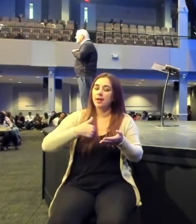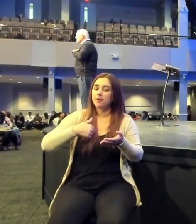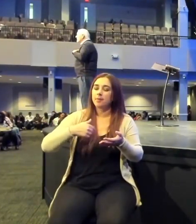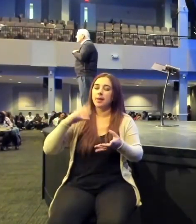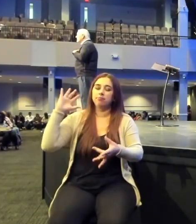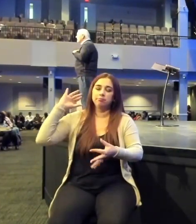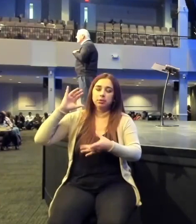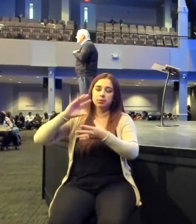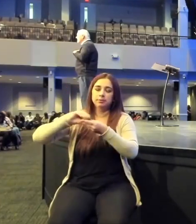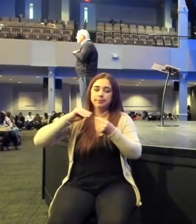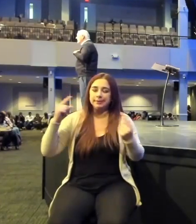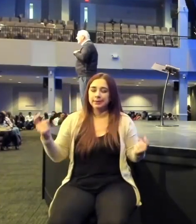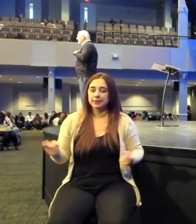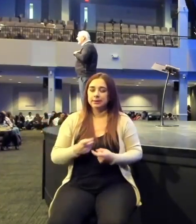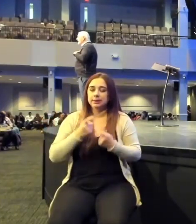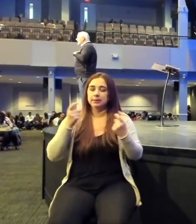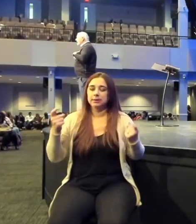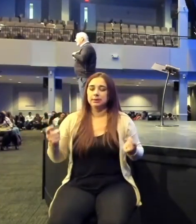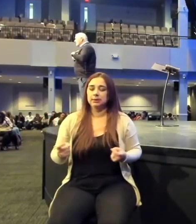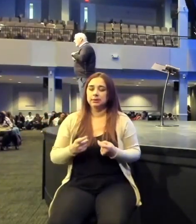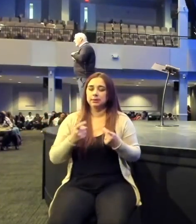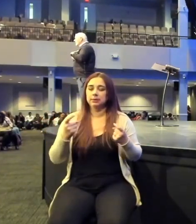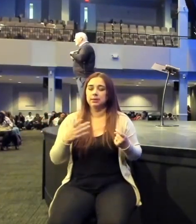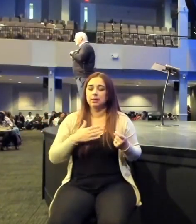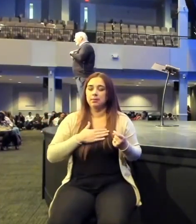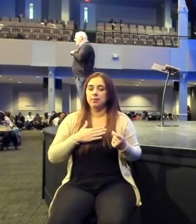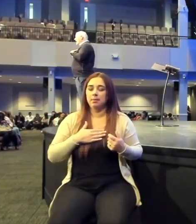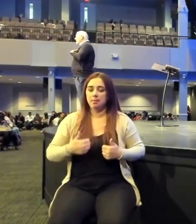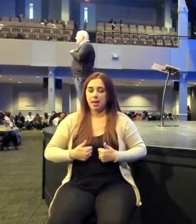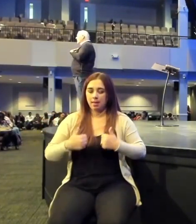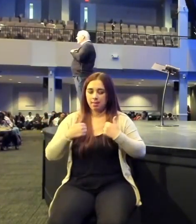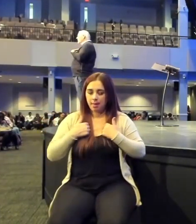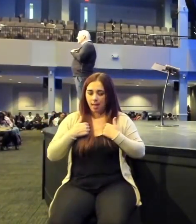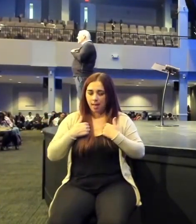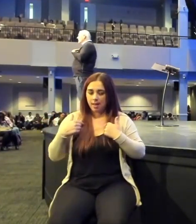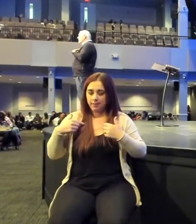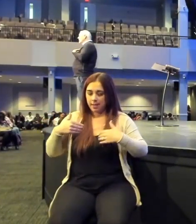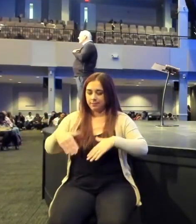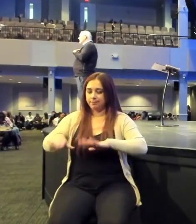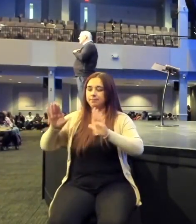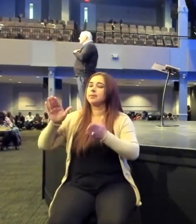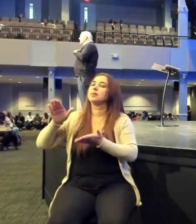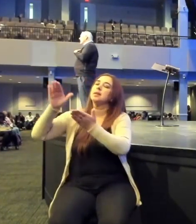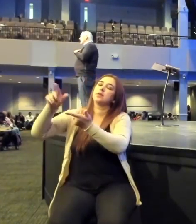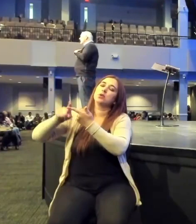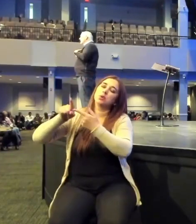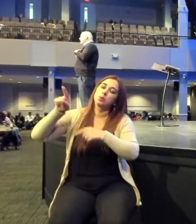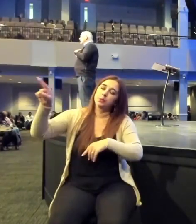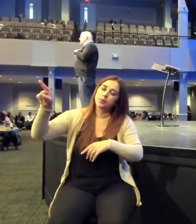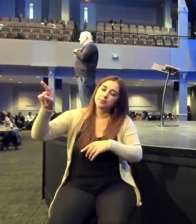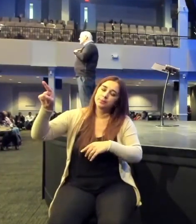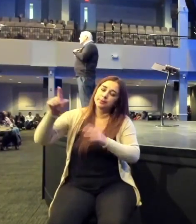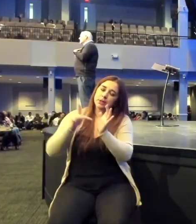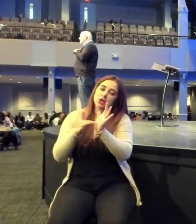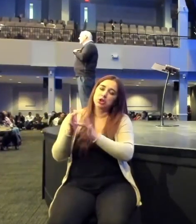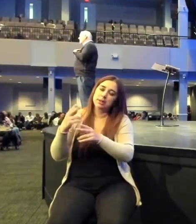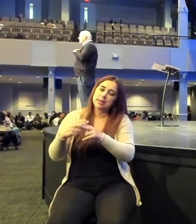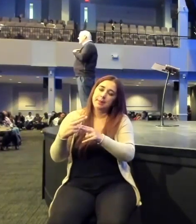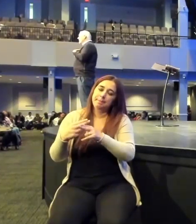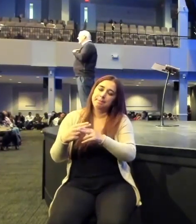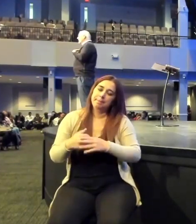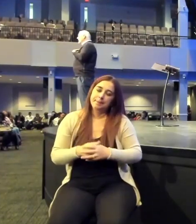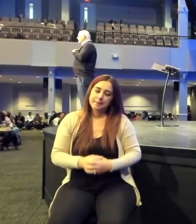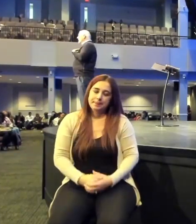all of my sins. I turn my life over to you in Jesus'